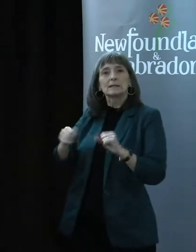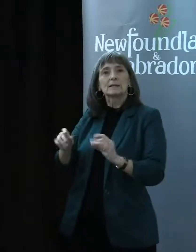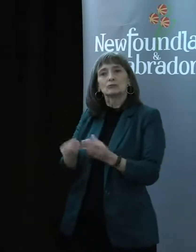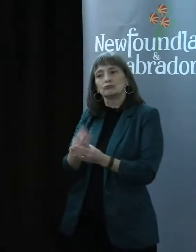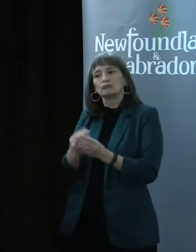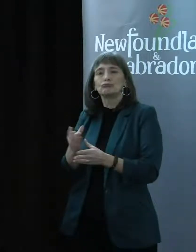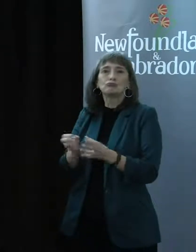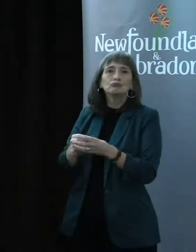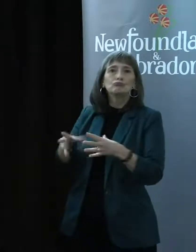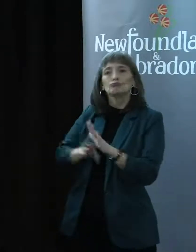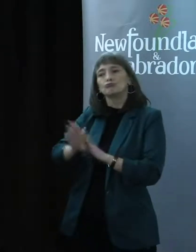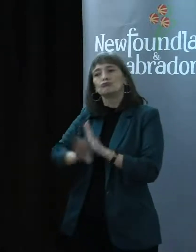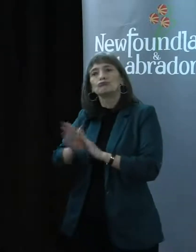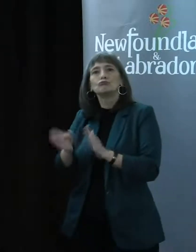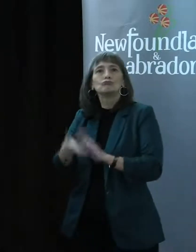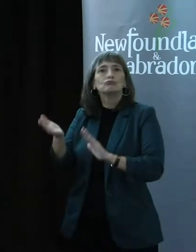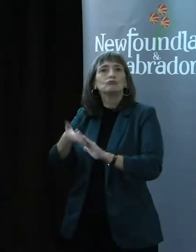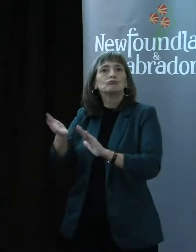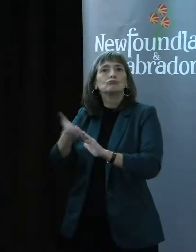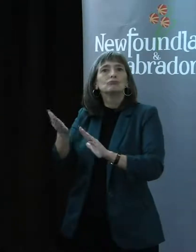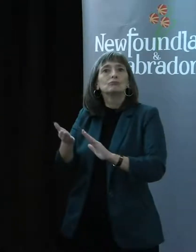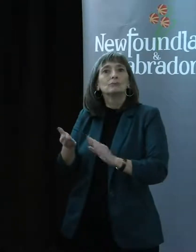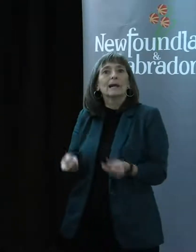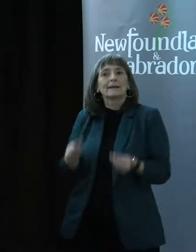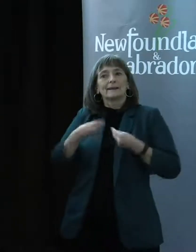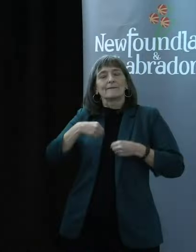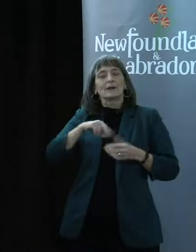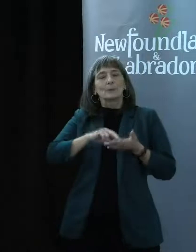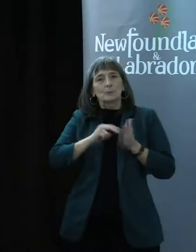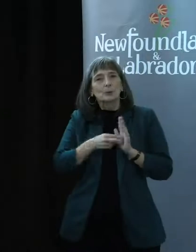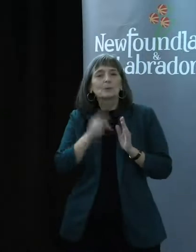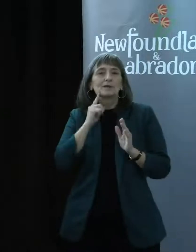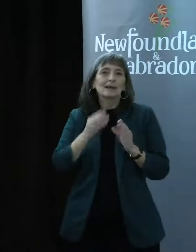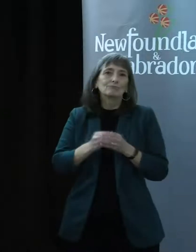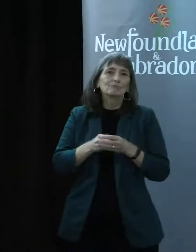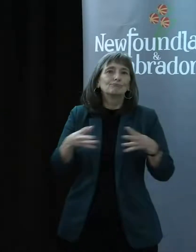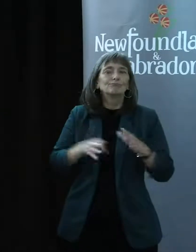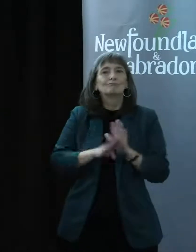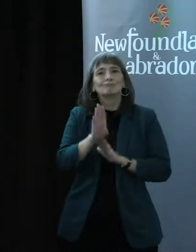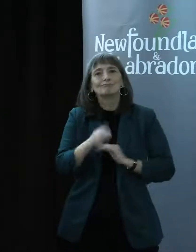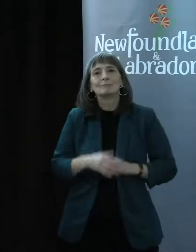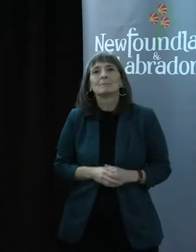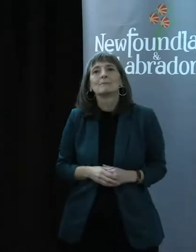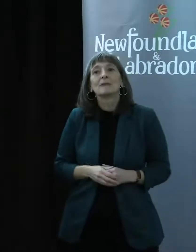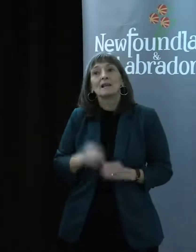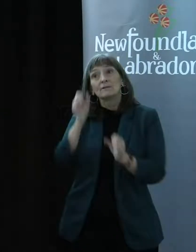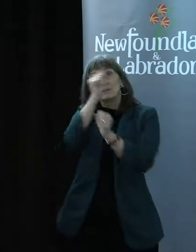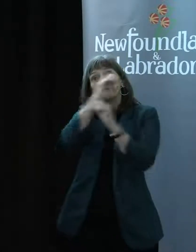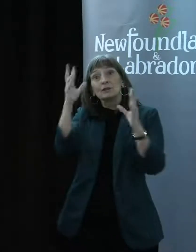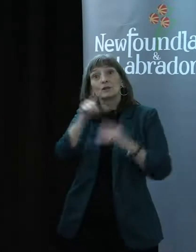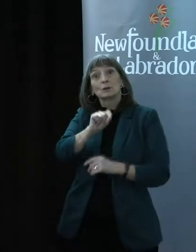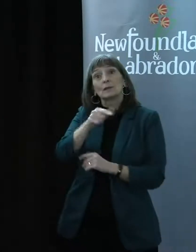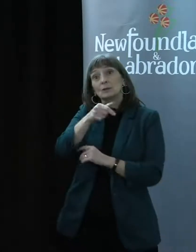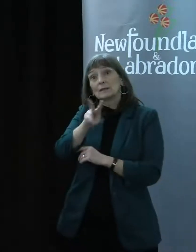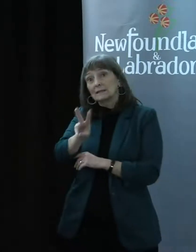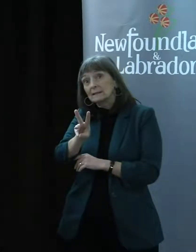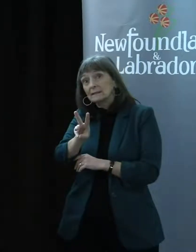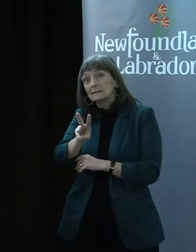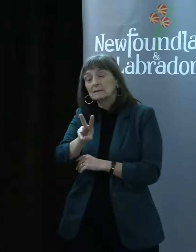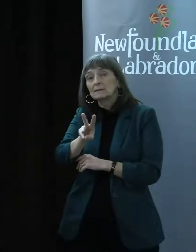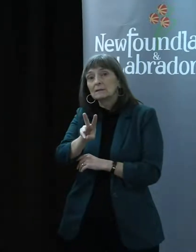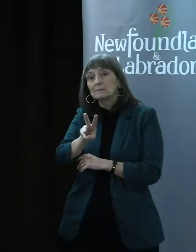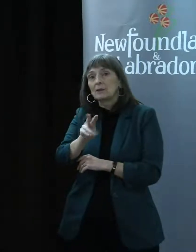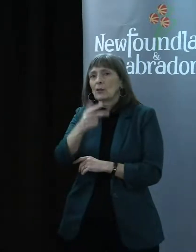and prosperous and gives us prosperity and purpose. Vision 2026 takes